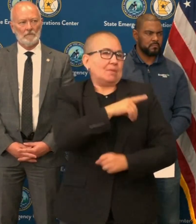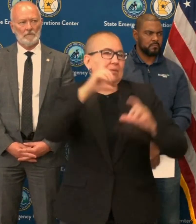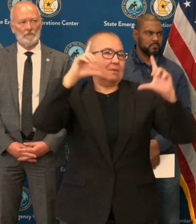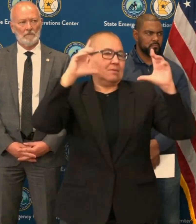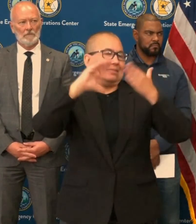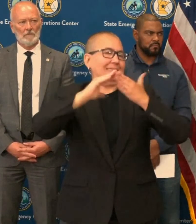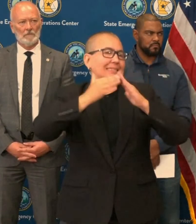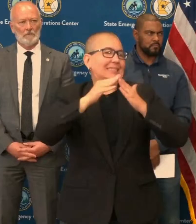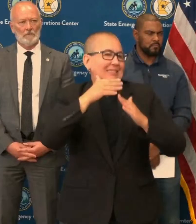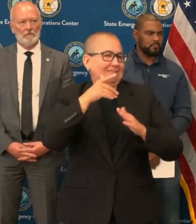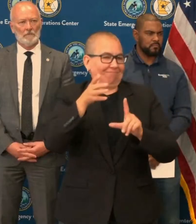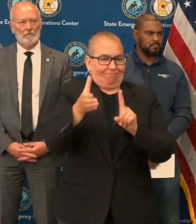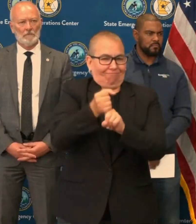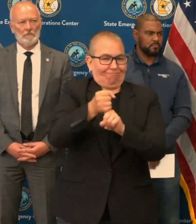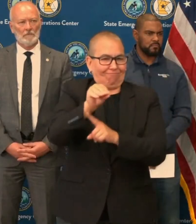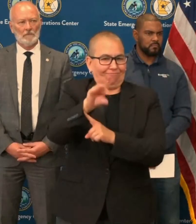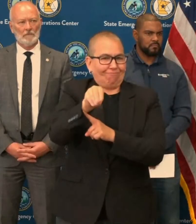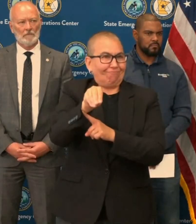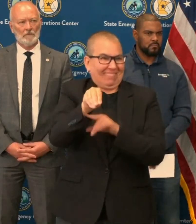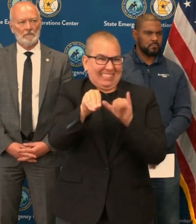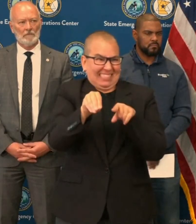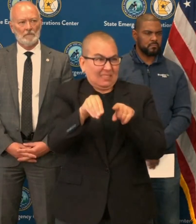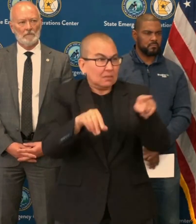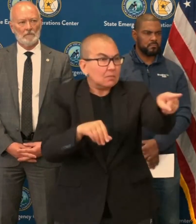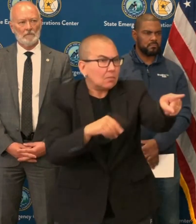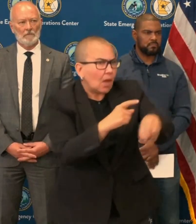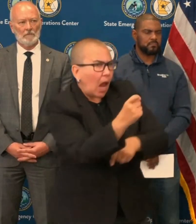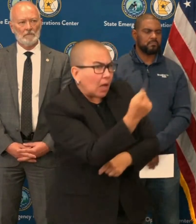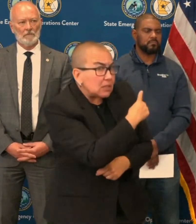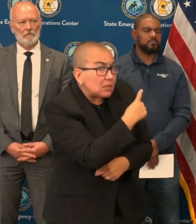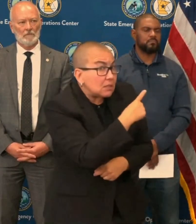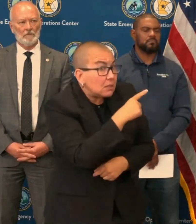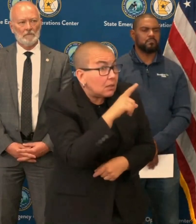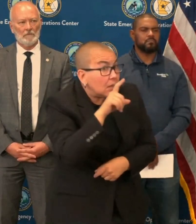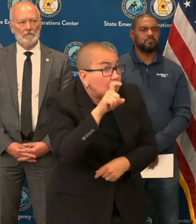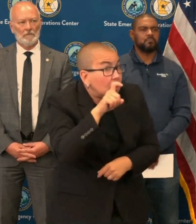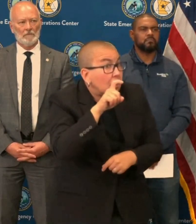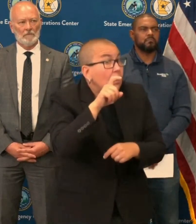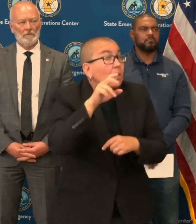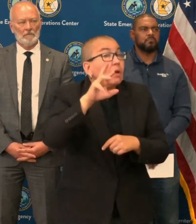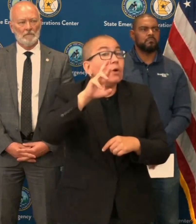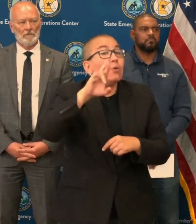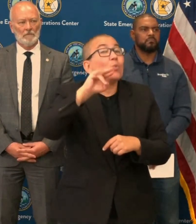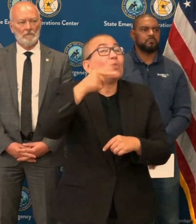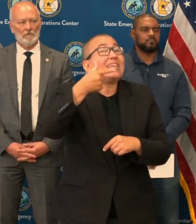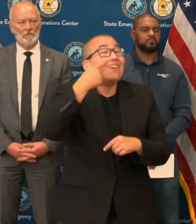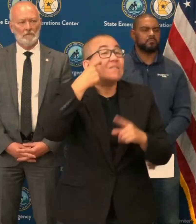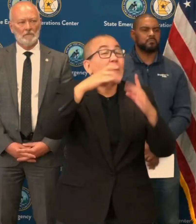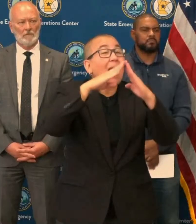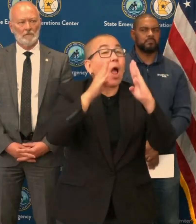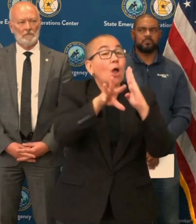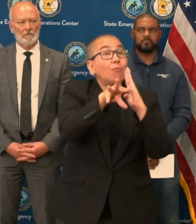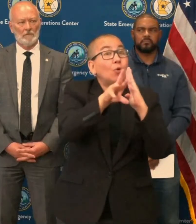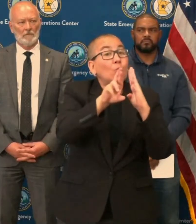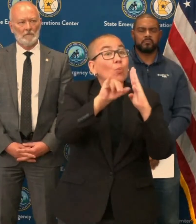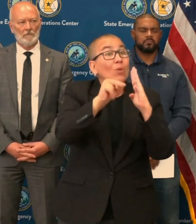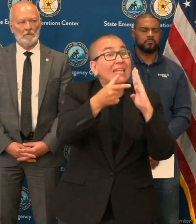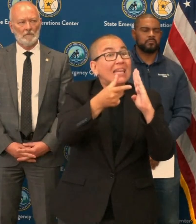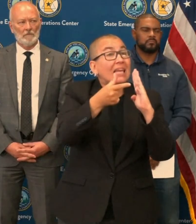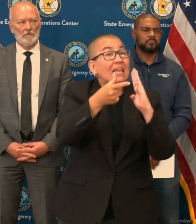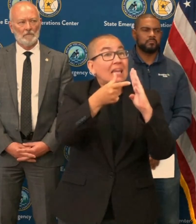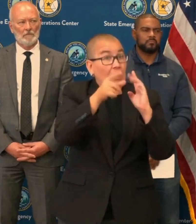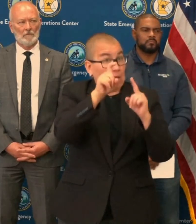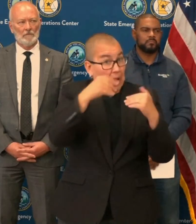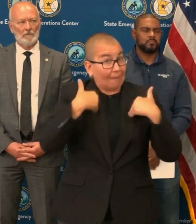can share as we work to follow up on that. We'll Are there any surveillance or ring camera video from either of the residents from the shooting scene? The question is,